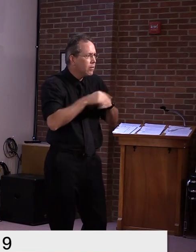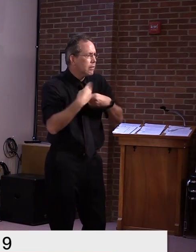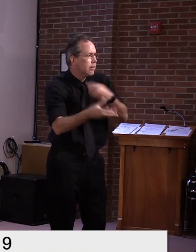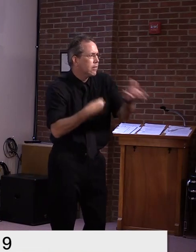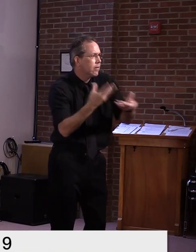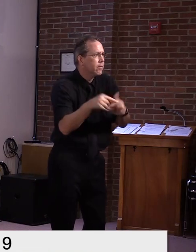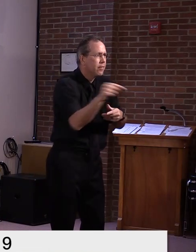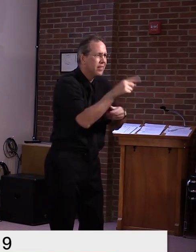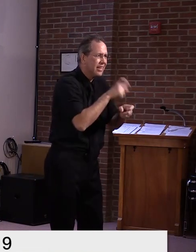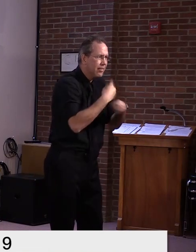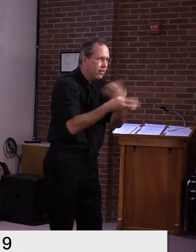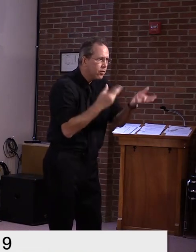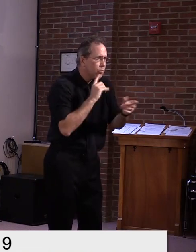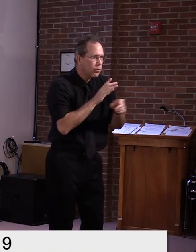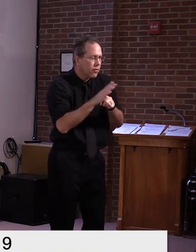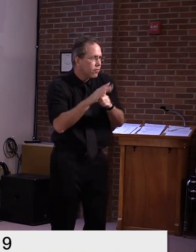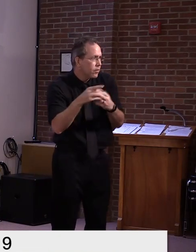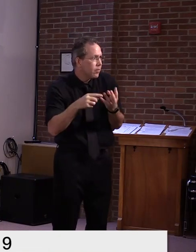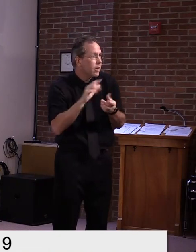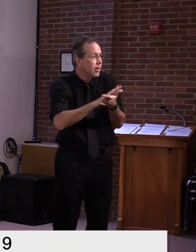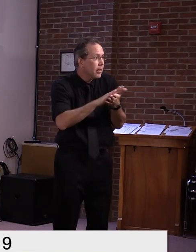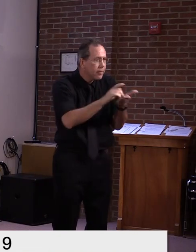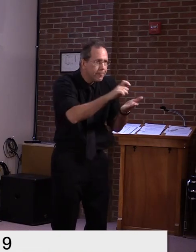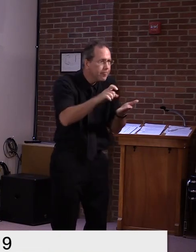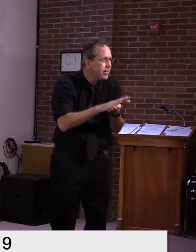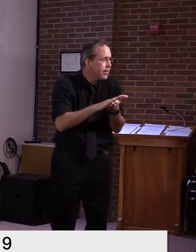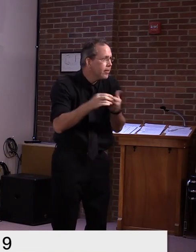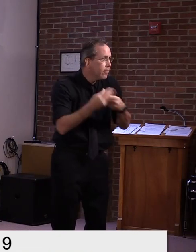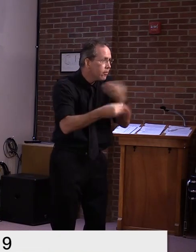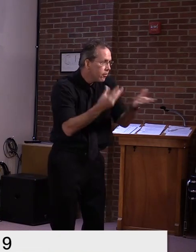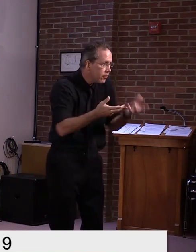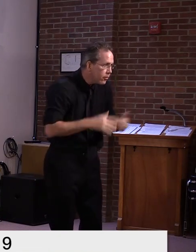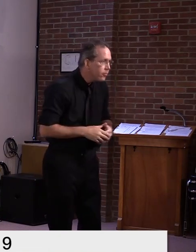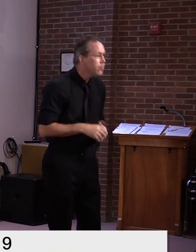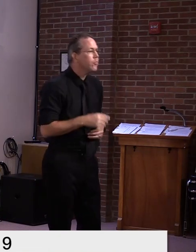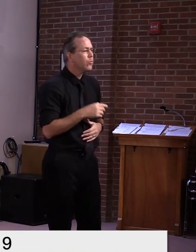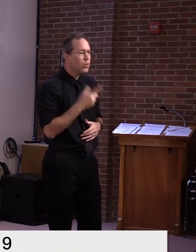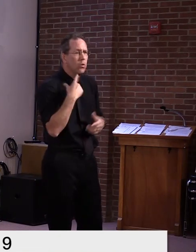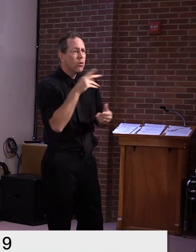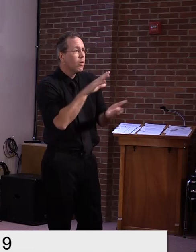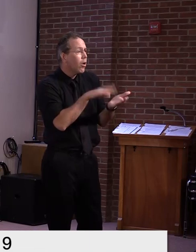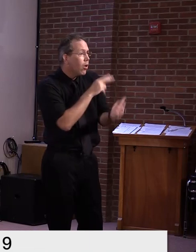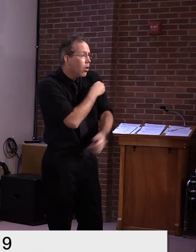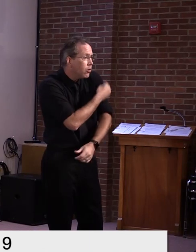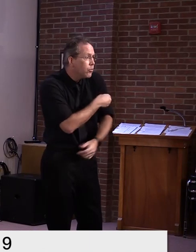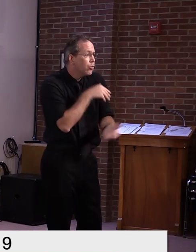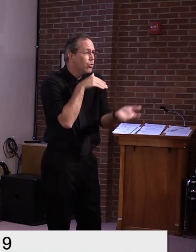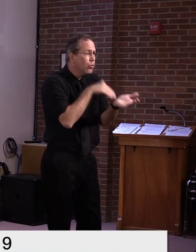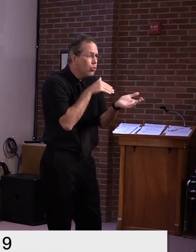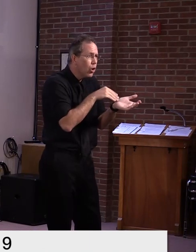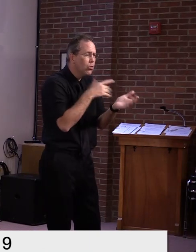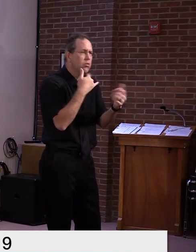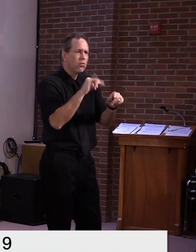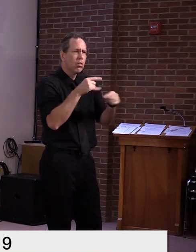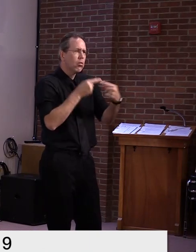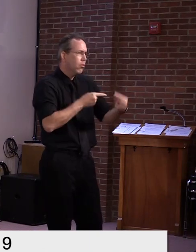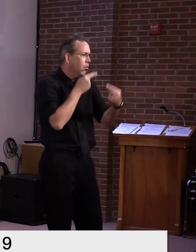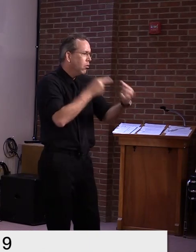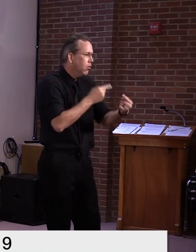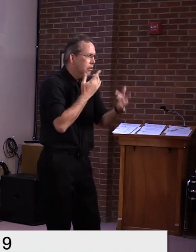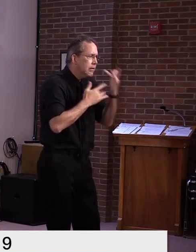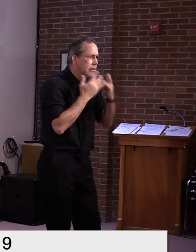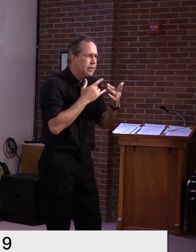are experiencing financial distress and offer financial assistance for those organizations to prevent